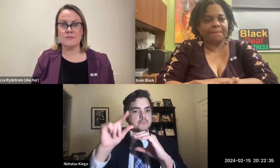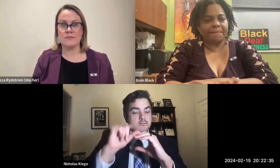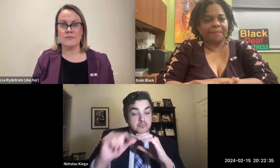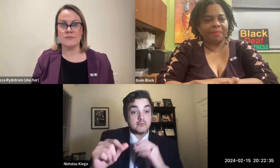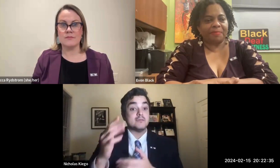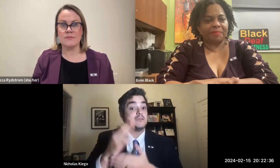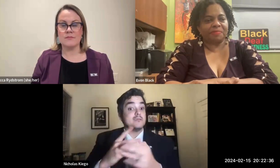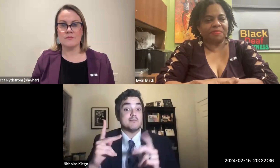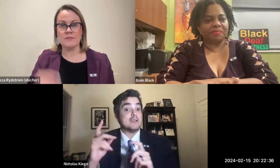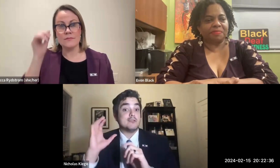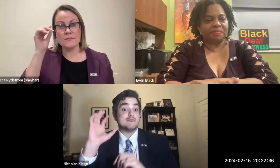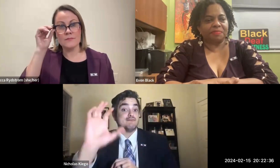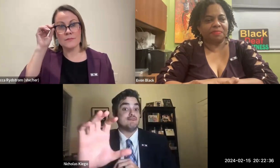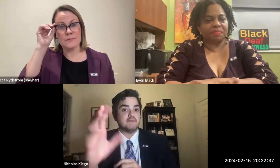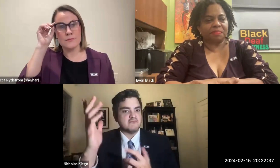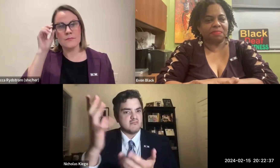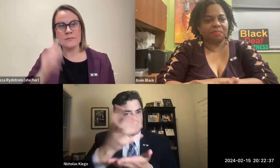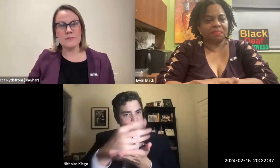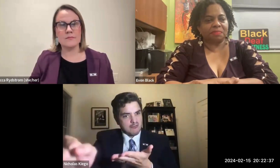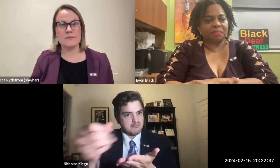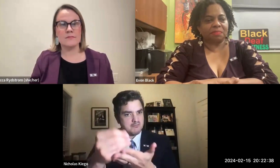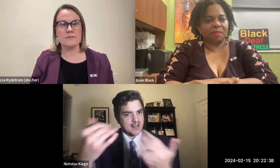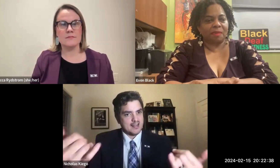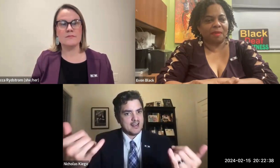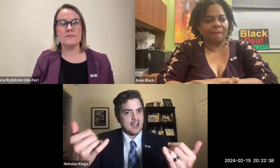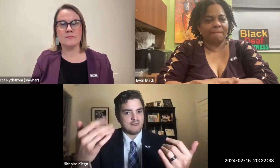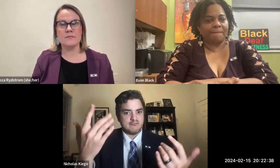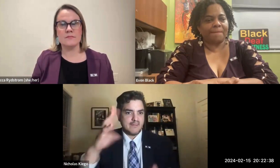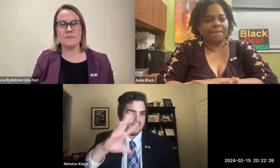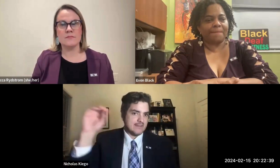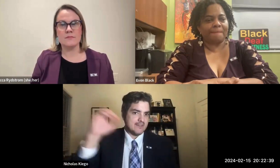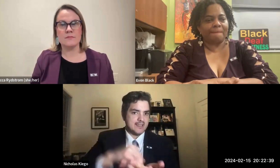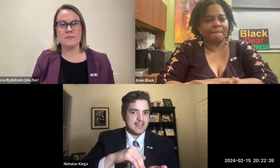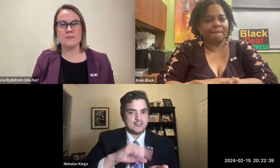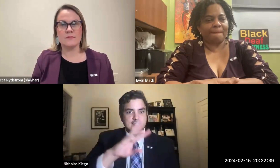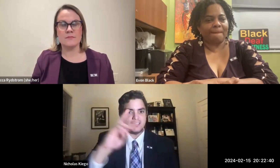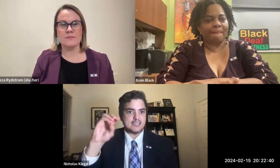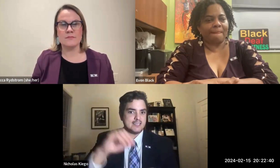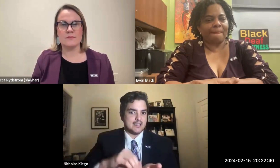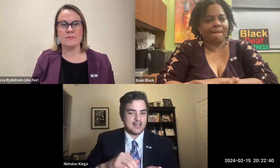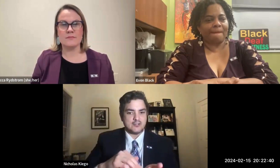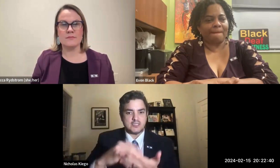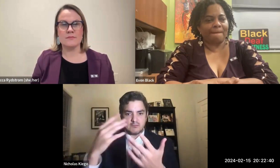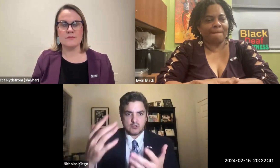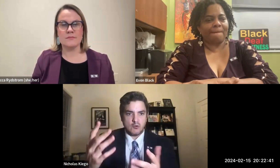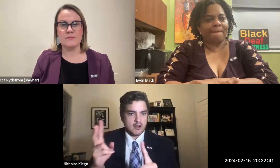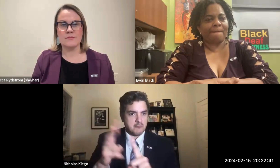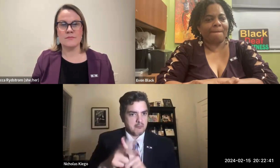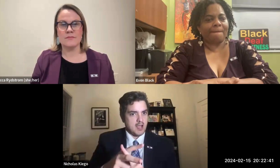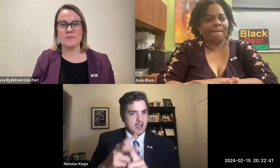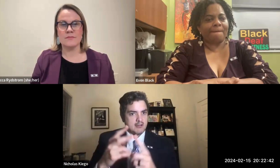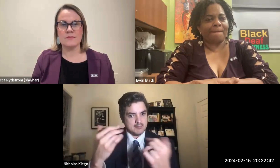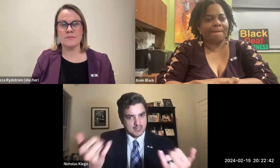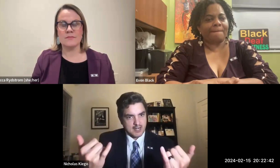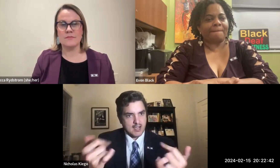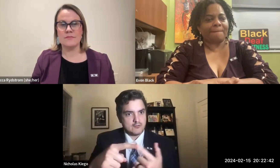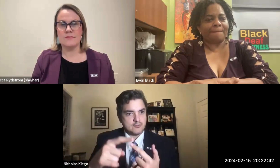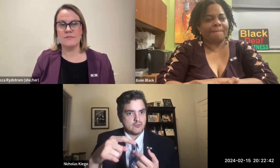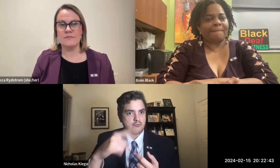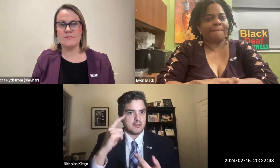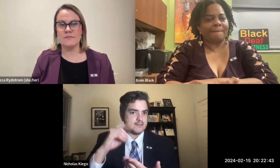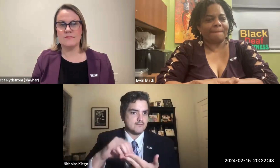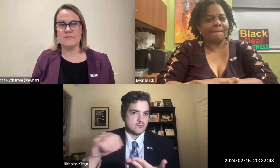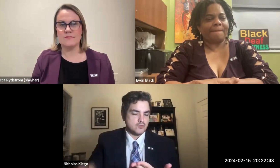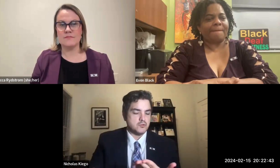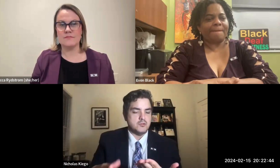so that means that the scholarships are given from the interest earned on the endowment. Others are a specific